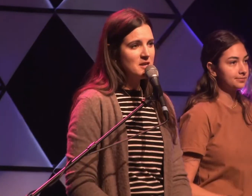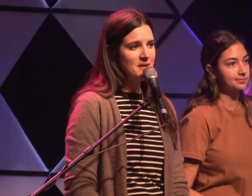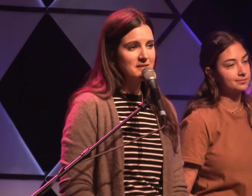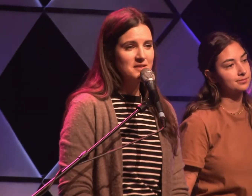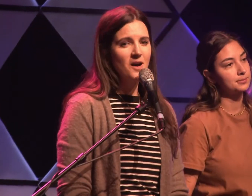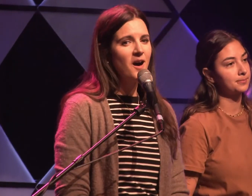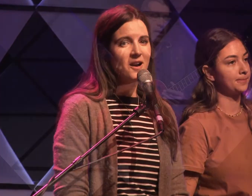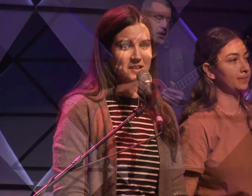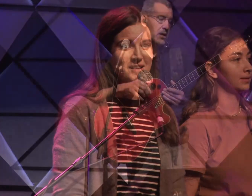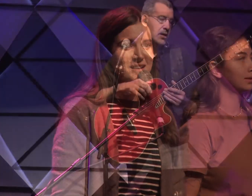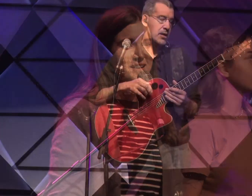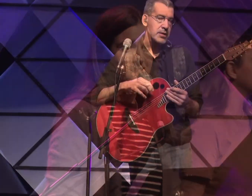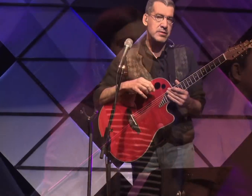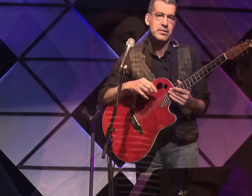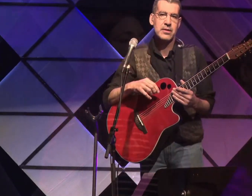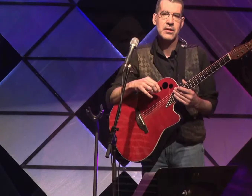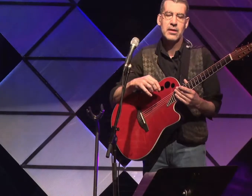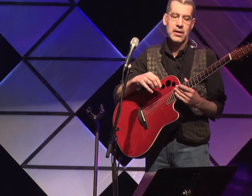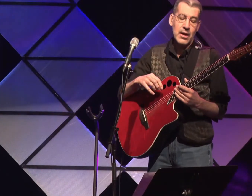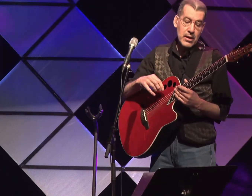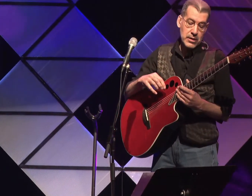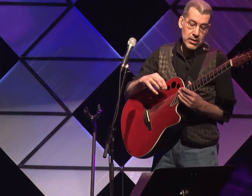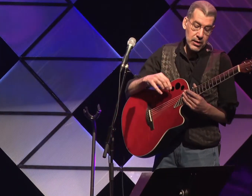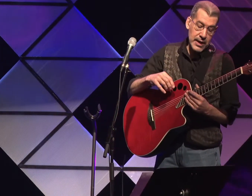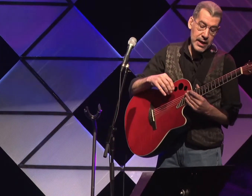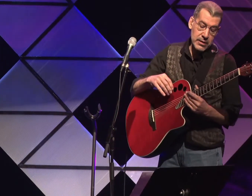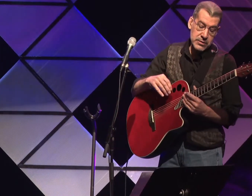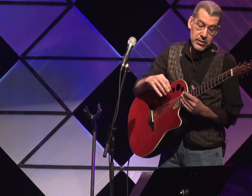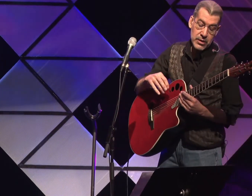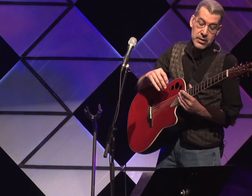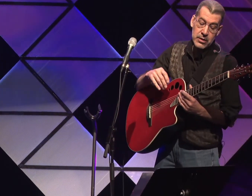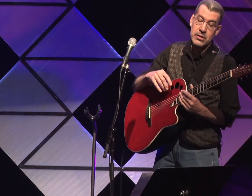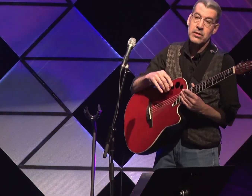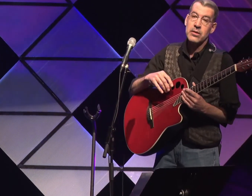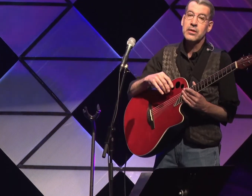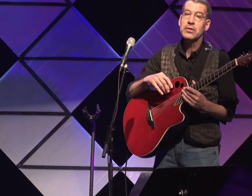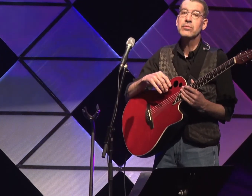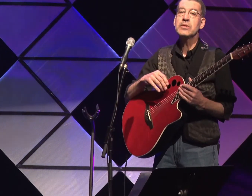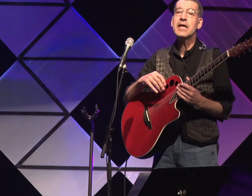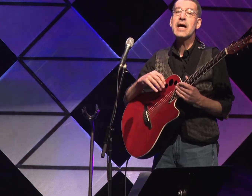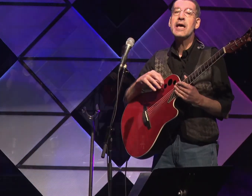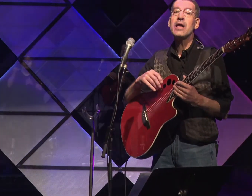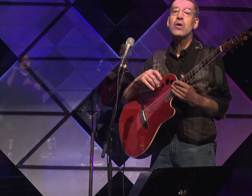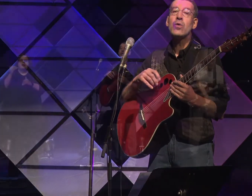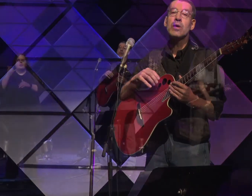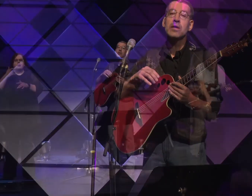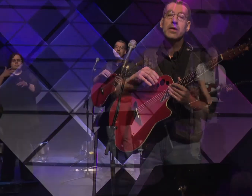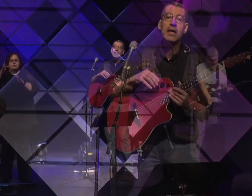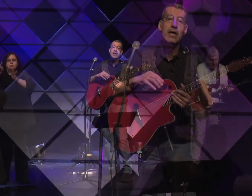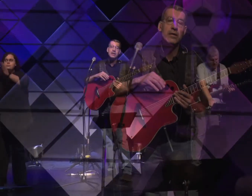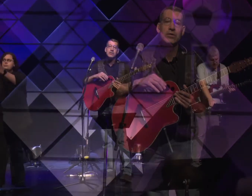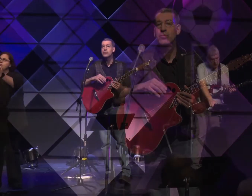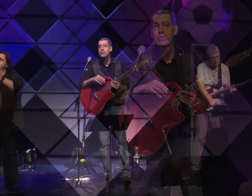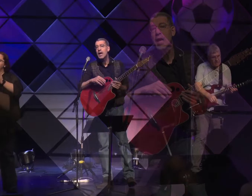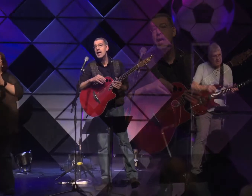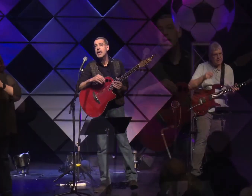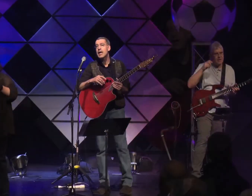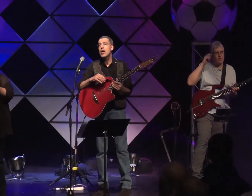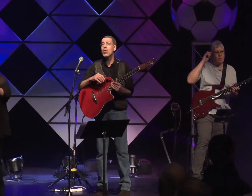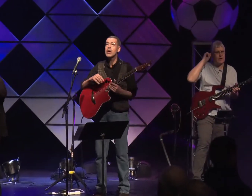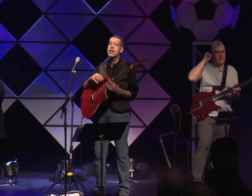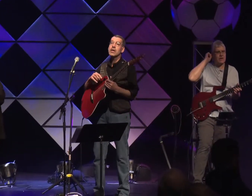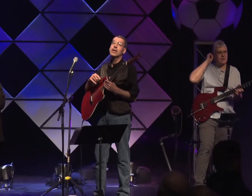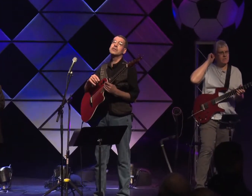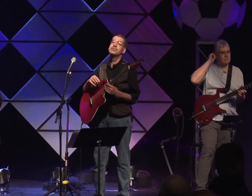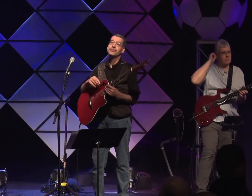Days may be darkest, but your light is greater. You light our way, God, you light